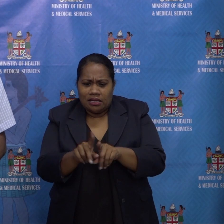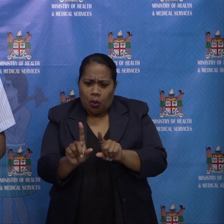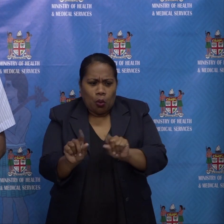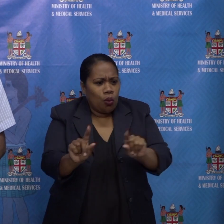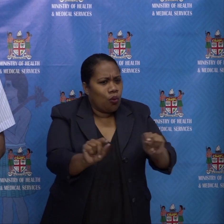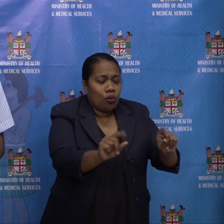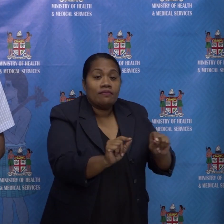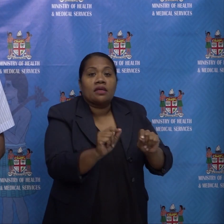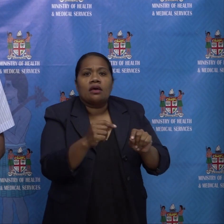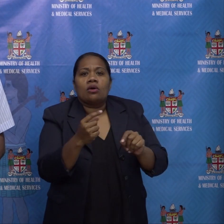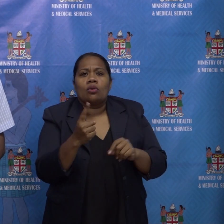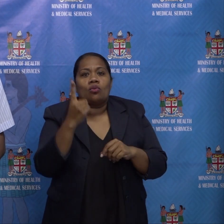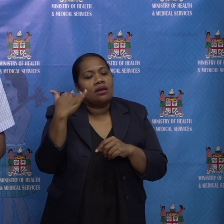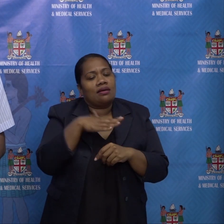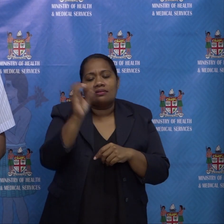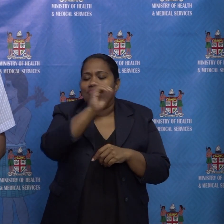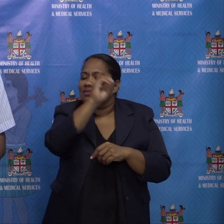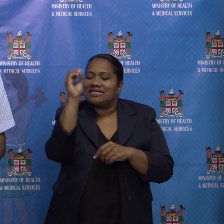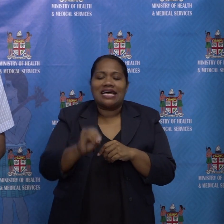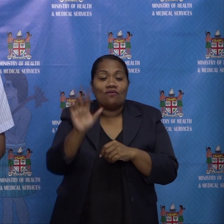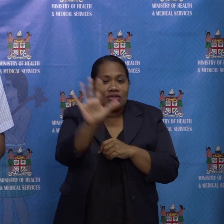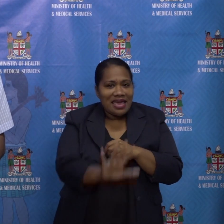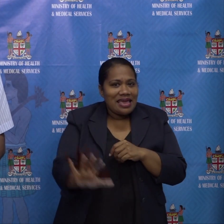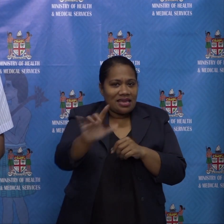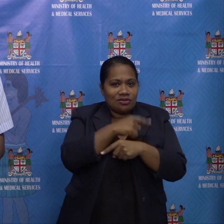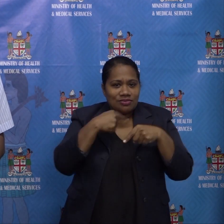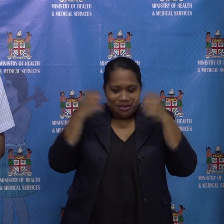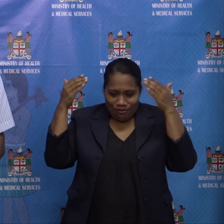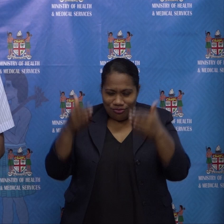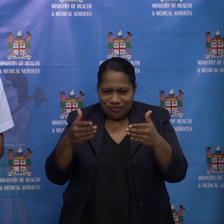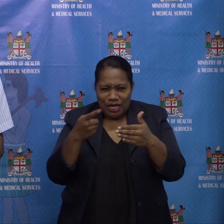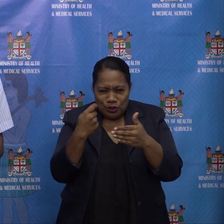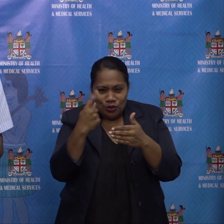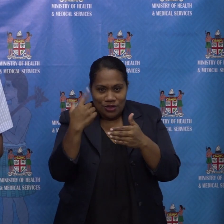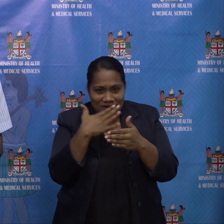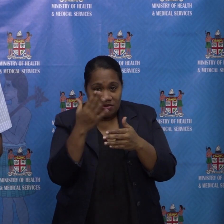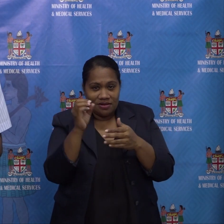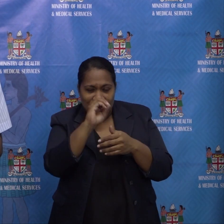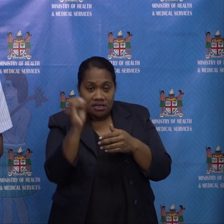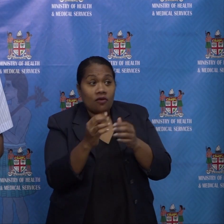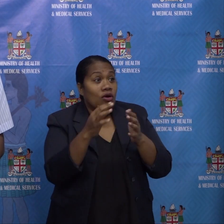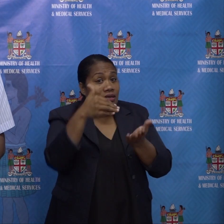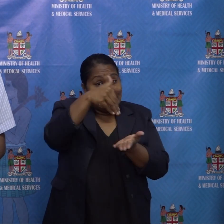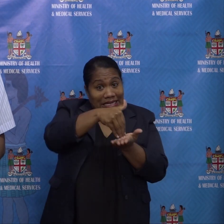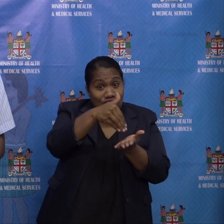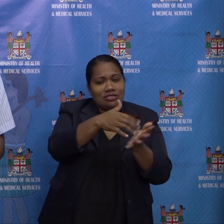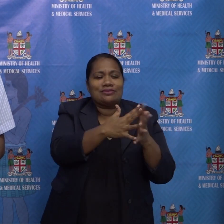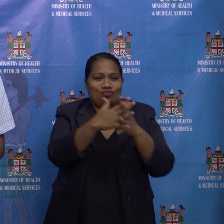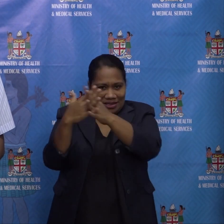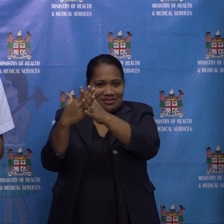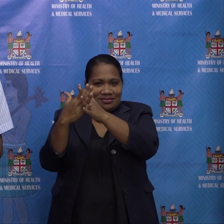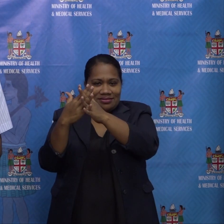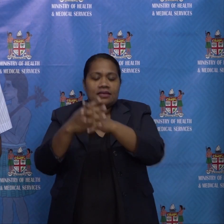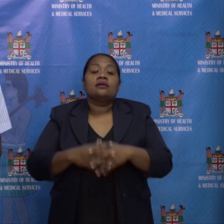100% in areas that we've targeted, or near 100% in the Central and the Western Division, and also